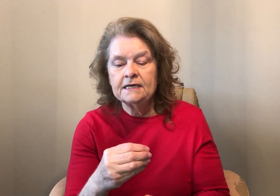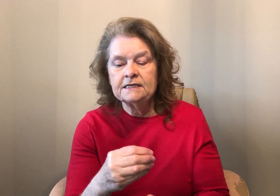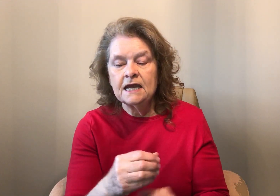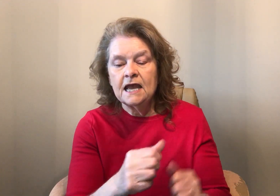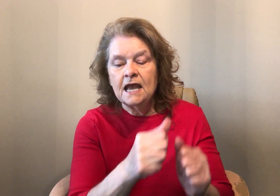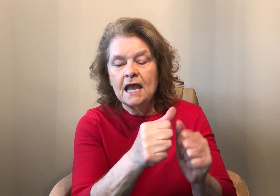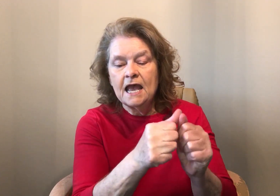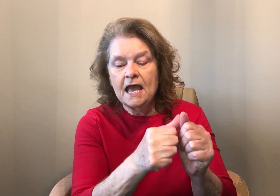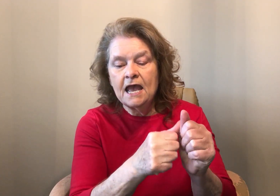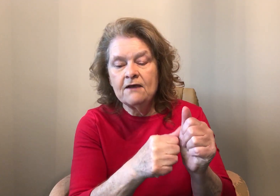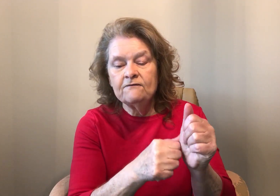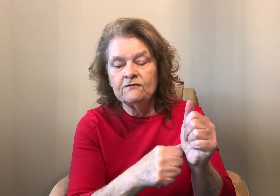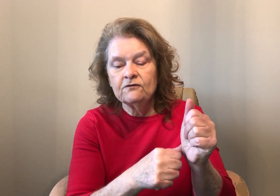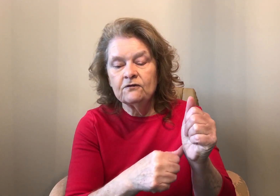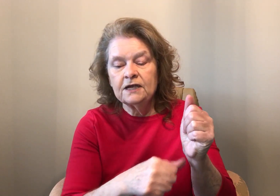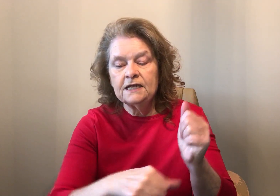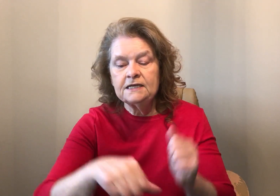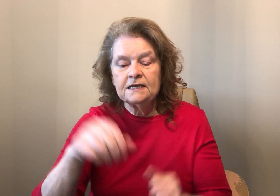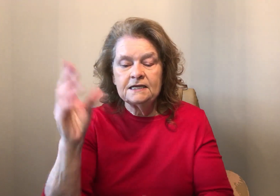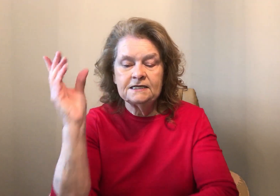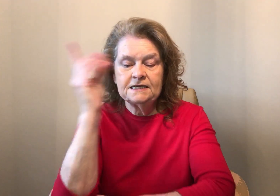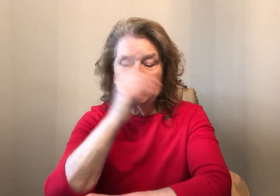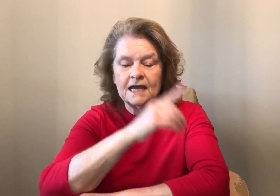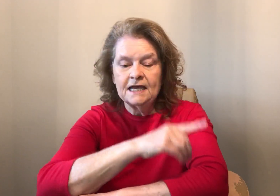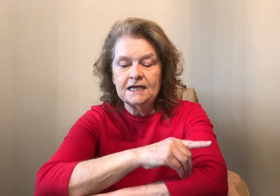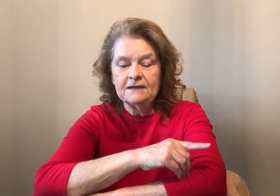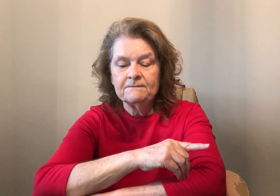and every day.